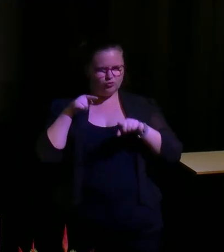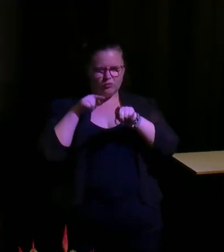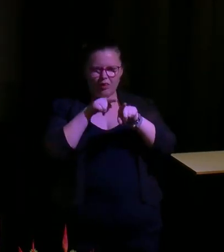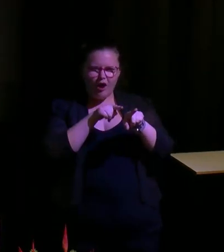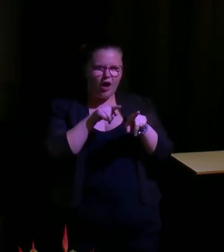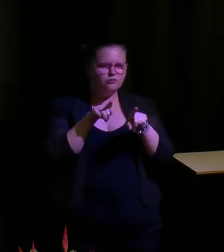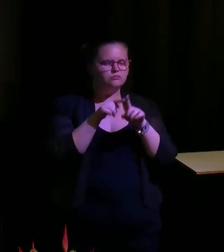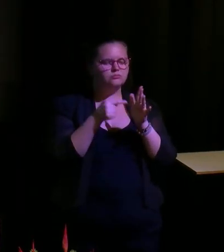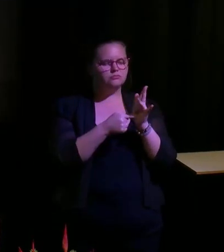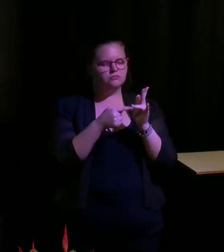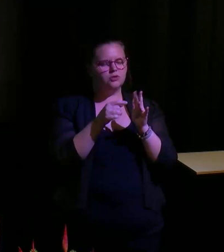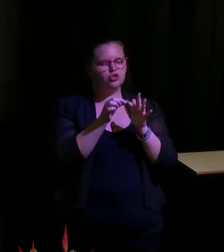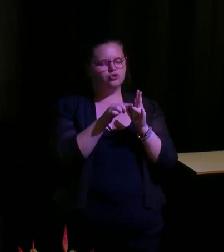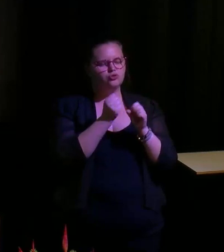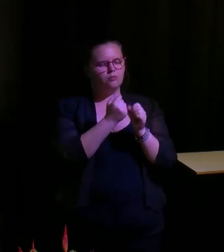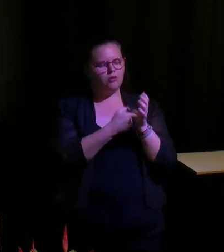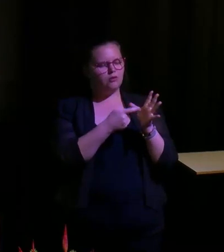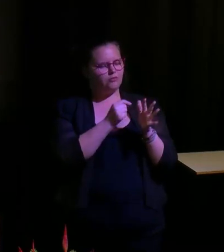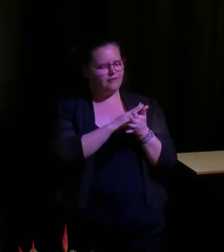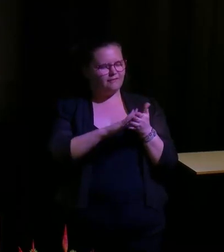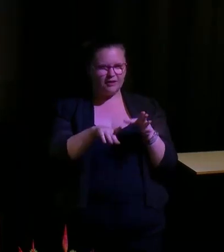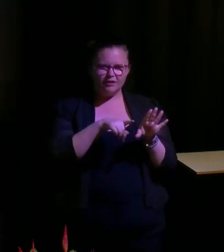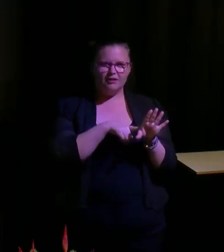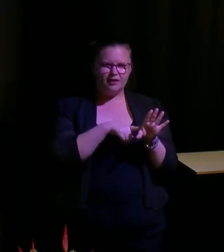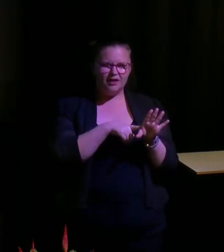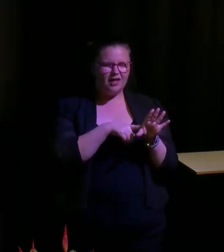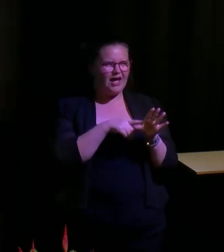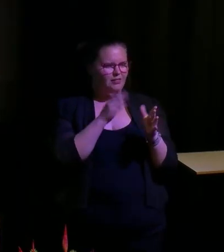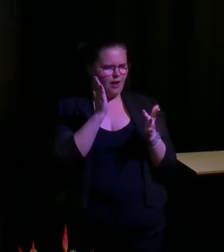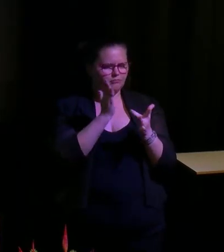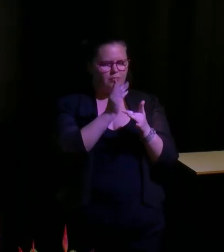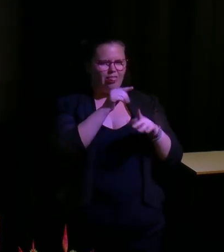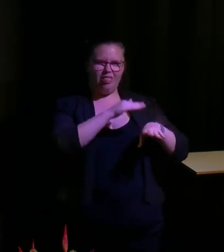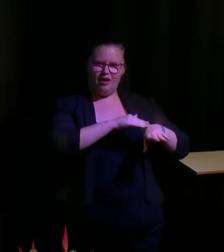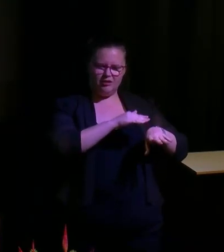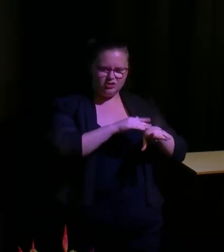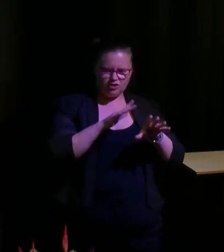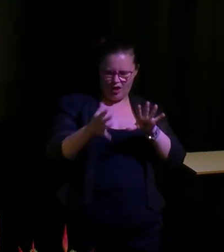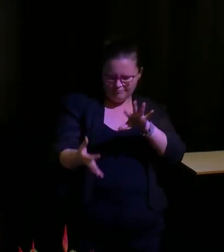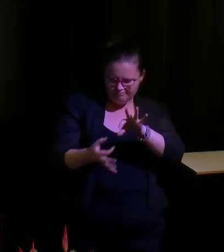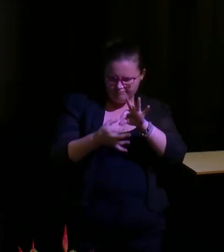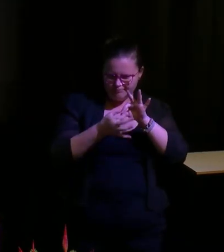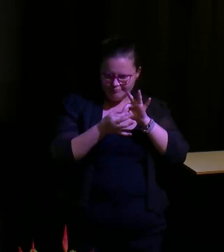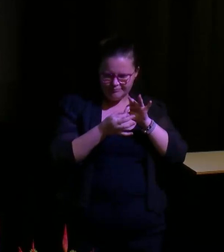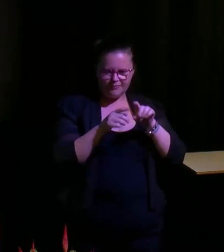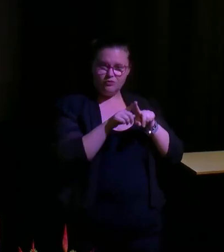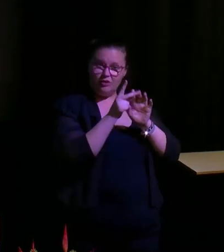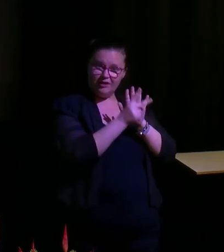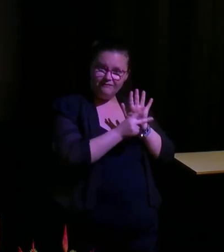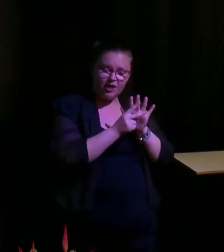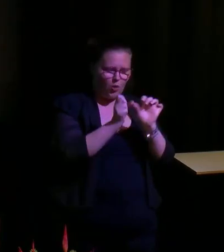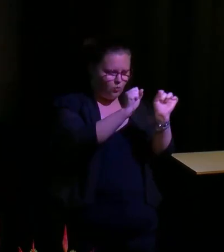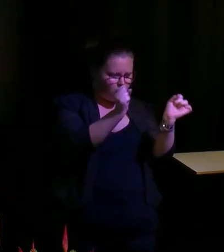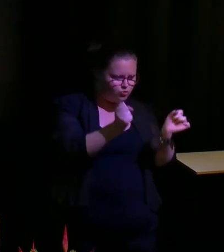on particular places and moments in time. Spanning painting, printmaking, drawing, sculpture and video, her practice